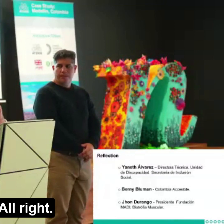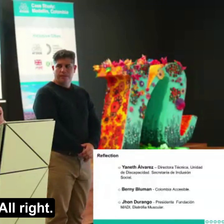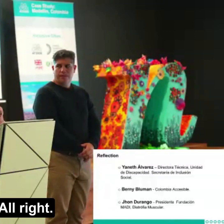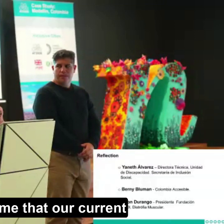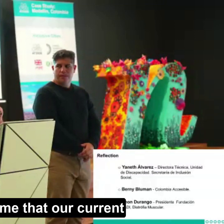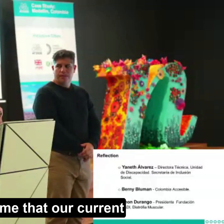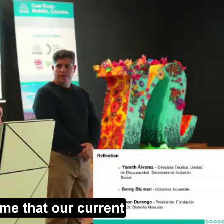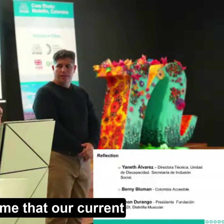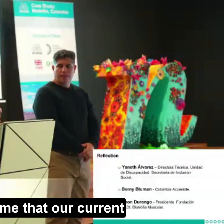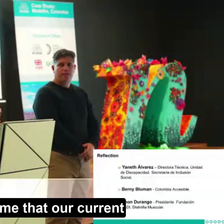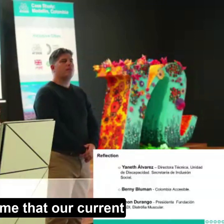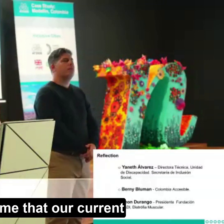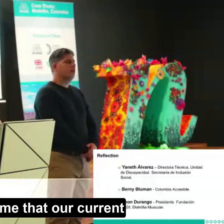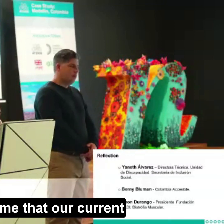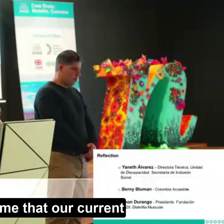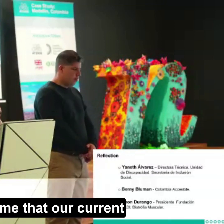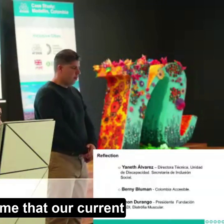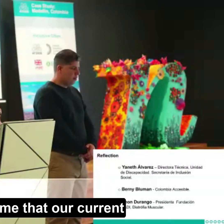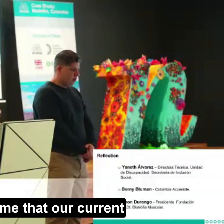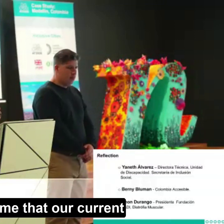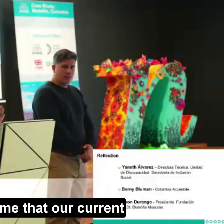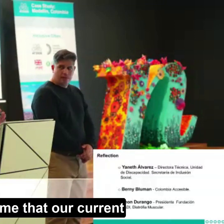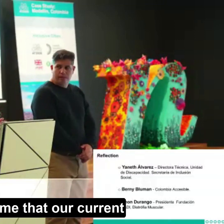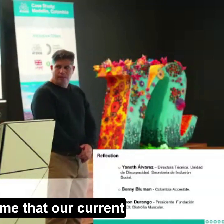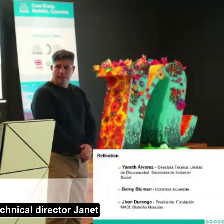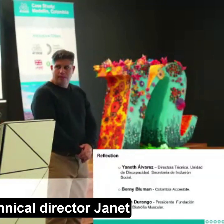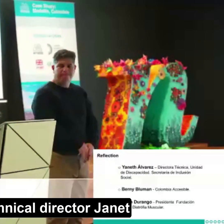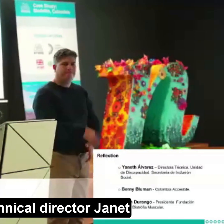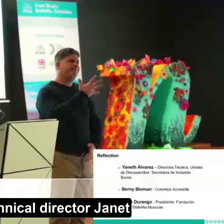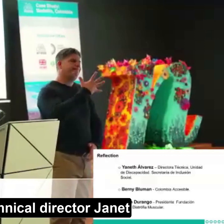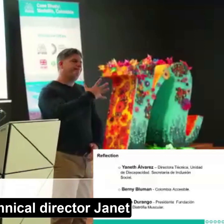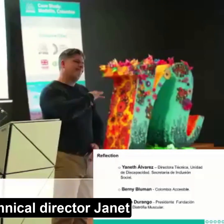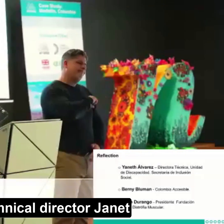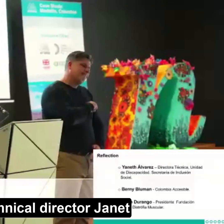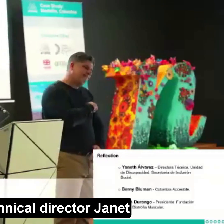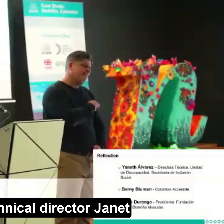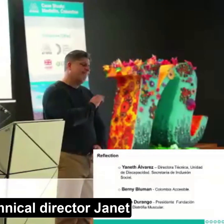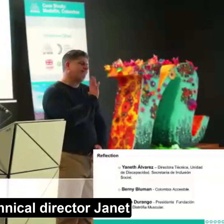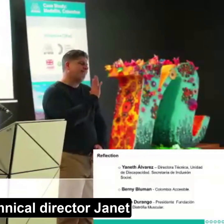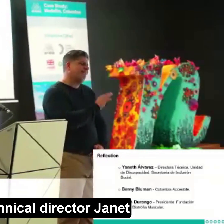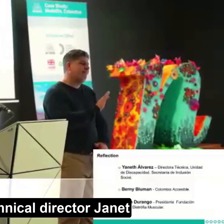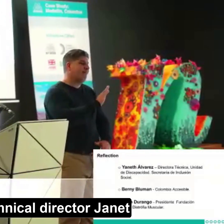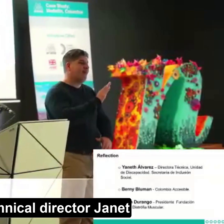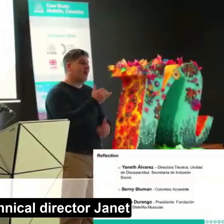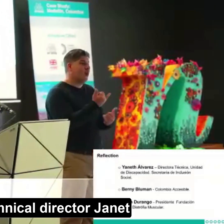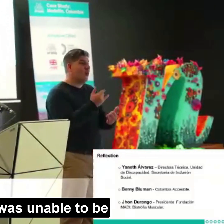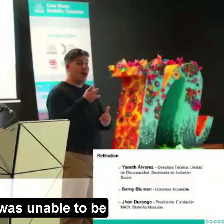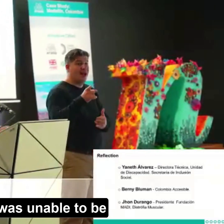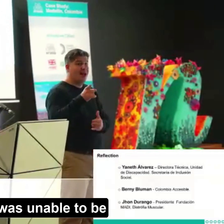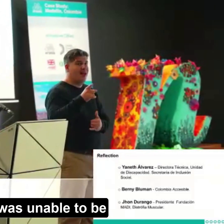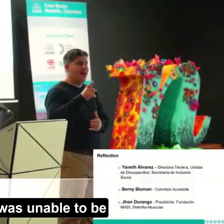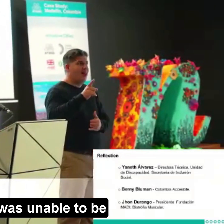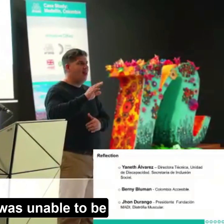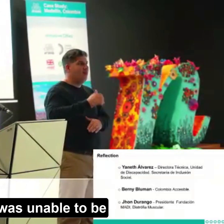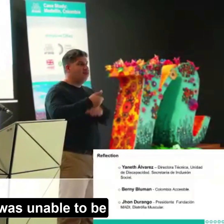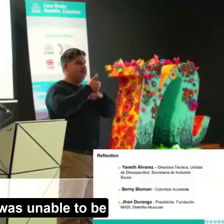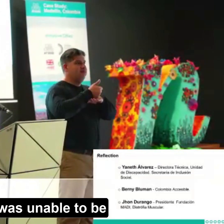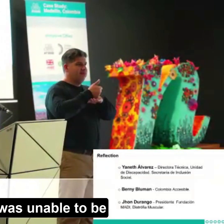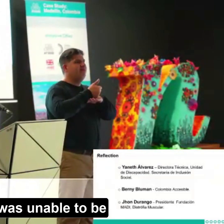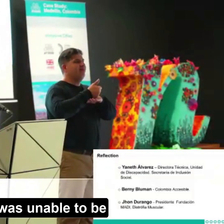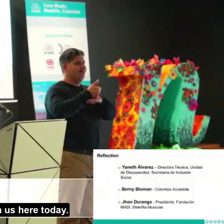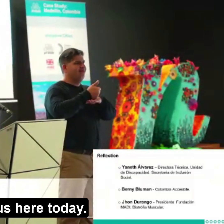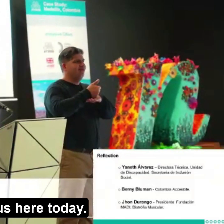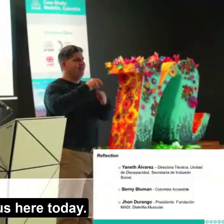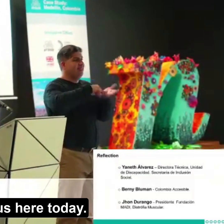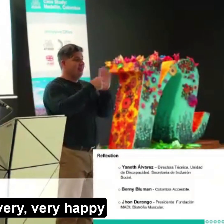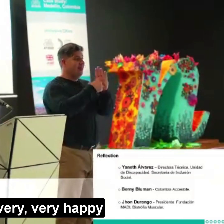All right. What a shame that our current technical director, Janet Alvarez, was unable